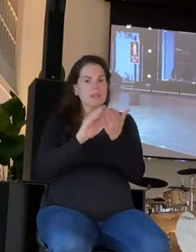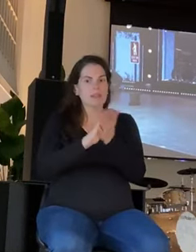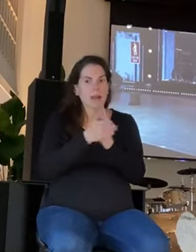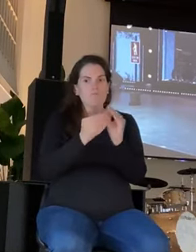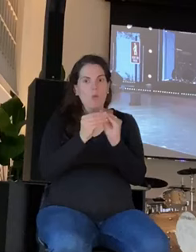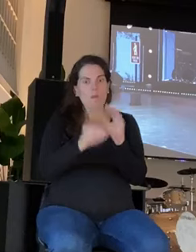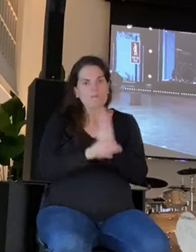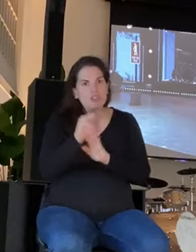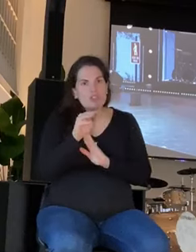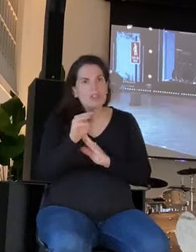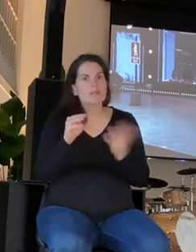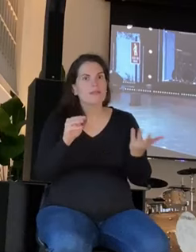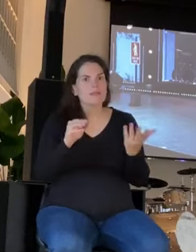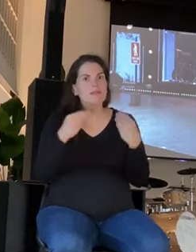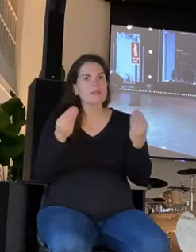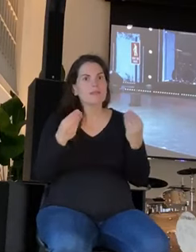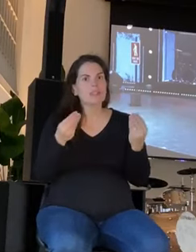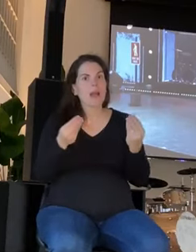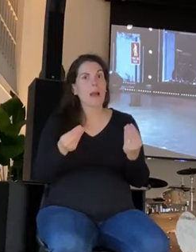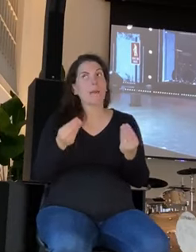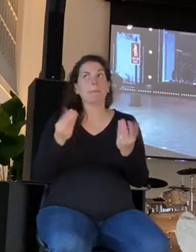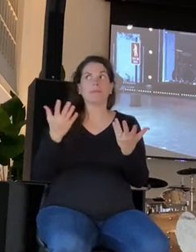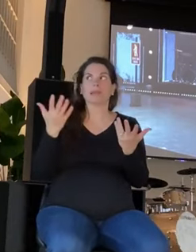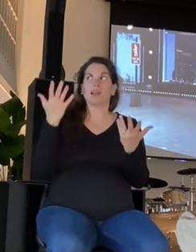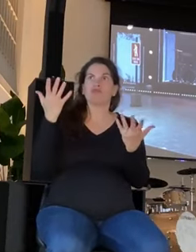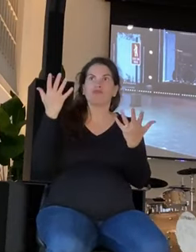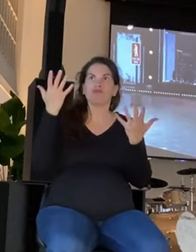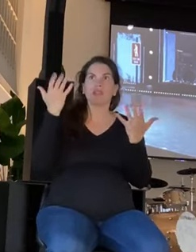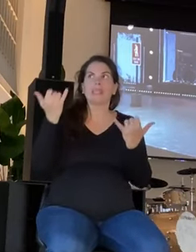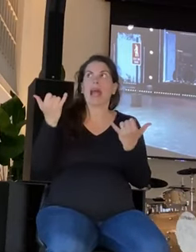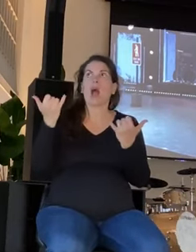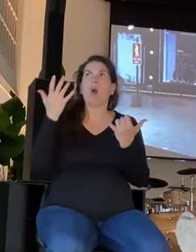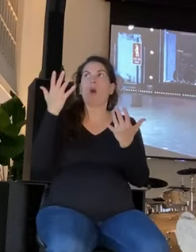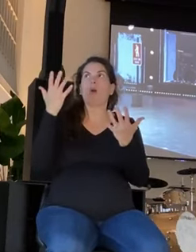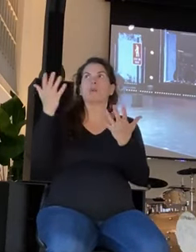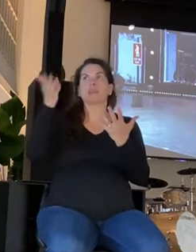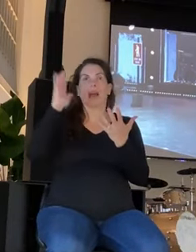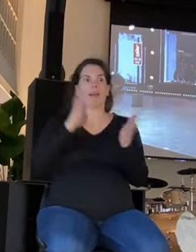dependent on someone else to feed you all the time? Because by now you should actually be feeding somebody else.